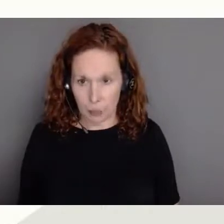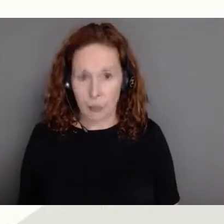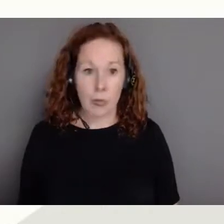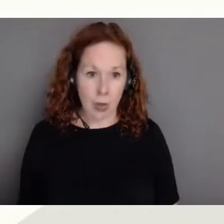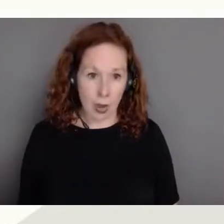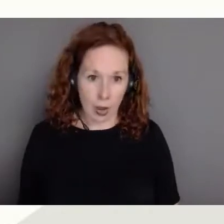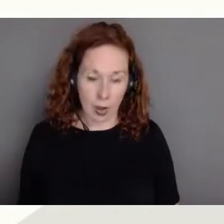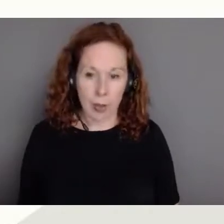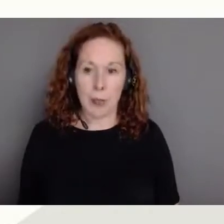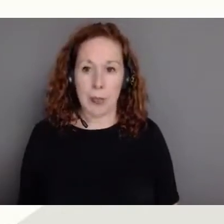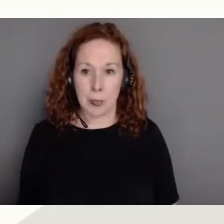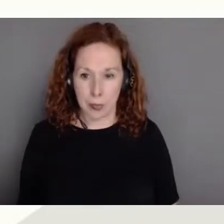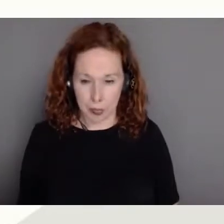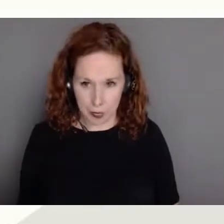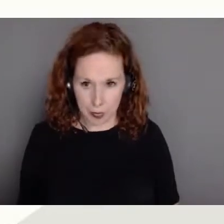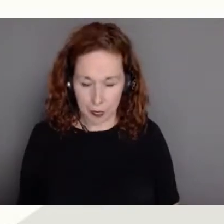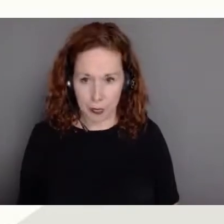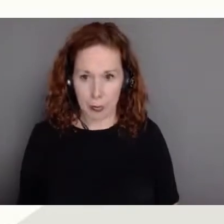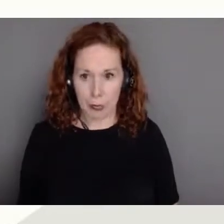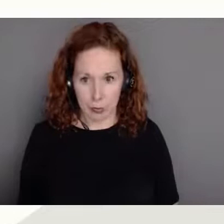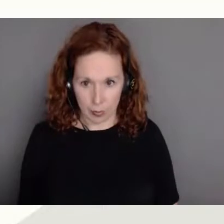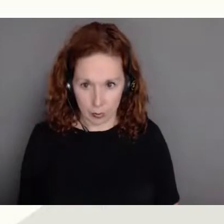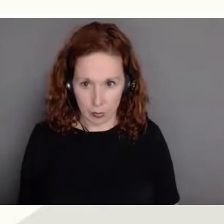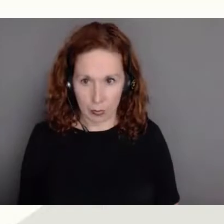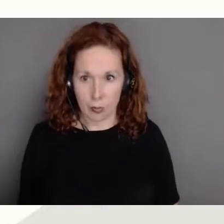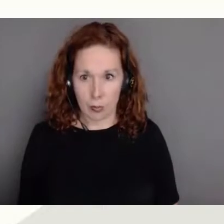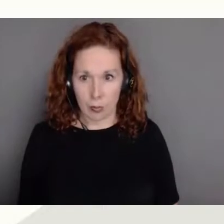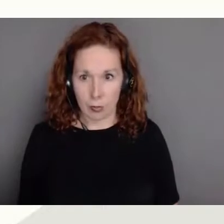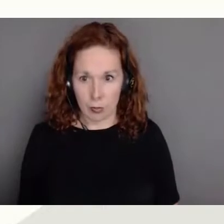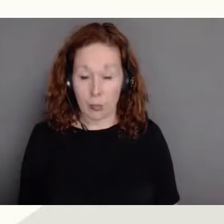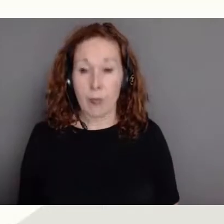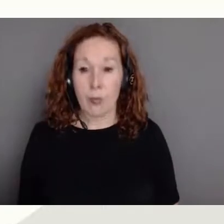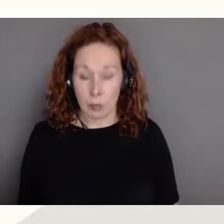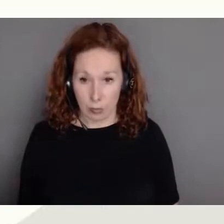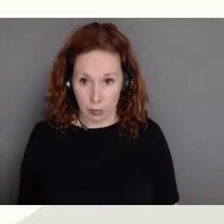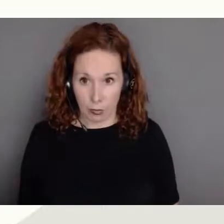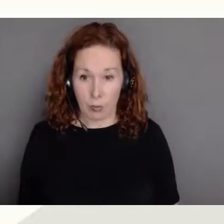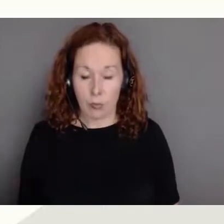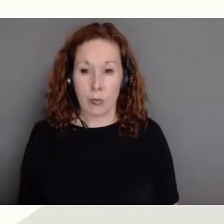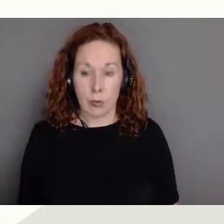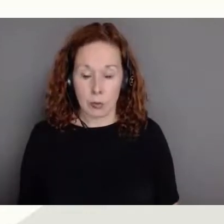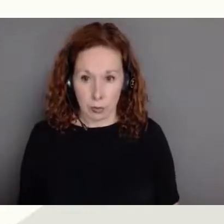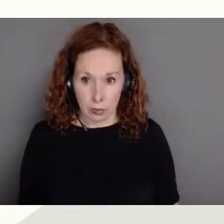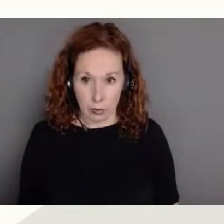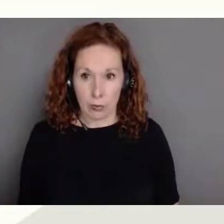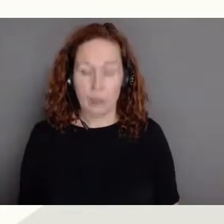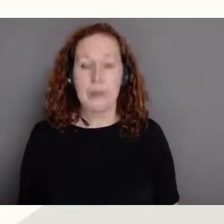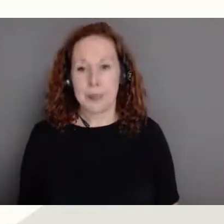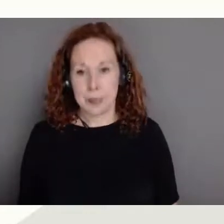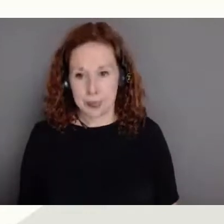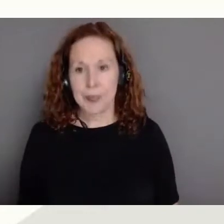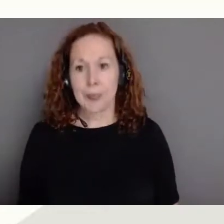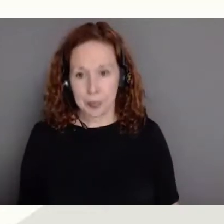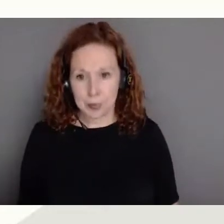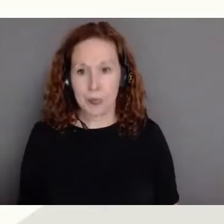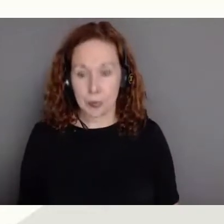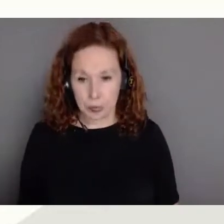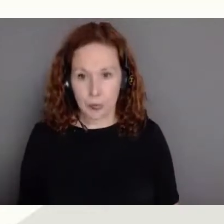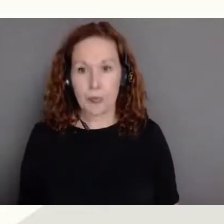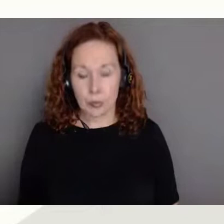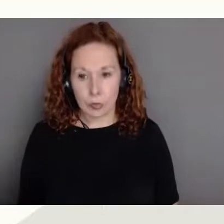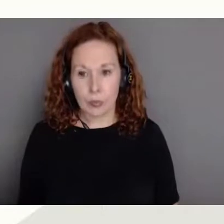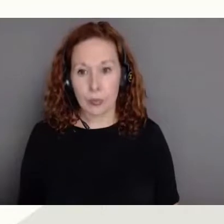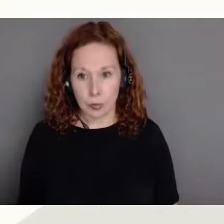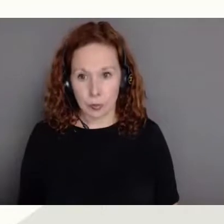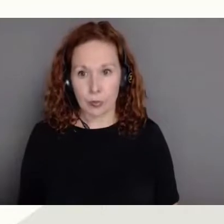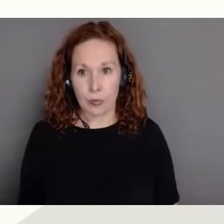difficult emotionally, and Yeah. how to that's a whole other skill. And I imagine they teach you something about that in the studies that you took about